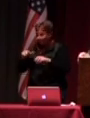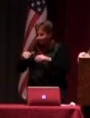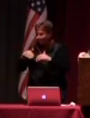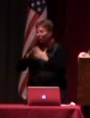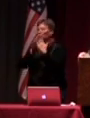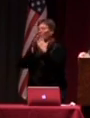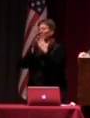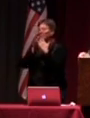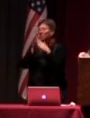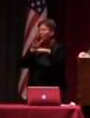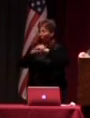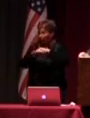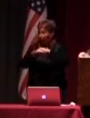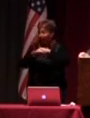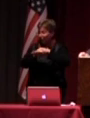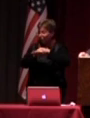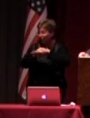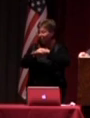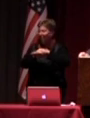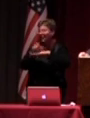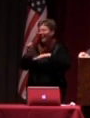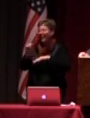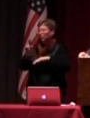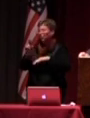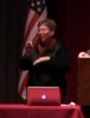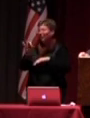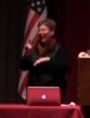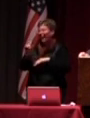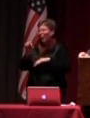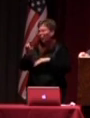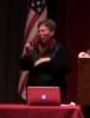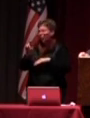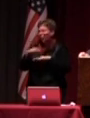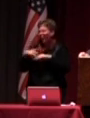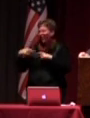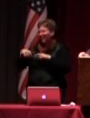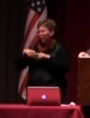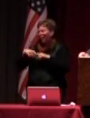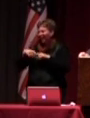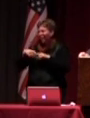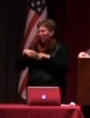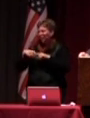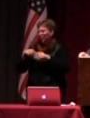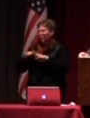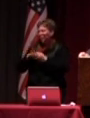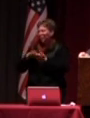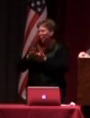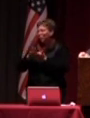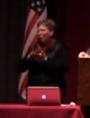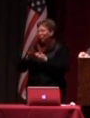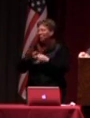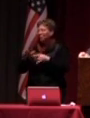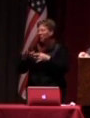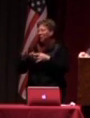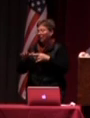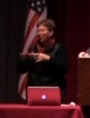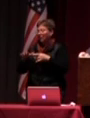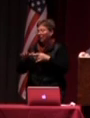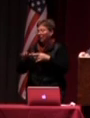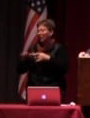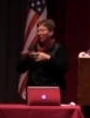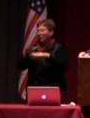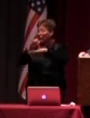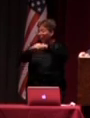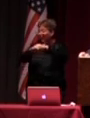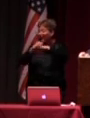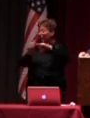British fleet under Lord Nelson at Trafalgar, off the Spanish coast. The French and British actually had more ships, a quarter more ships than the British, but the British